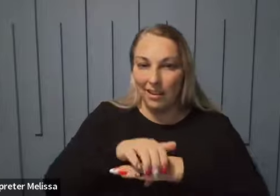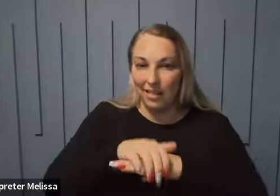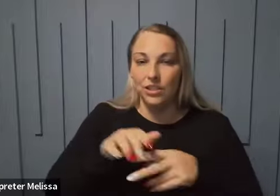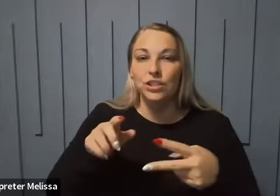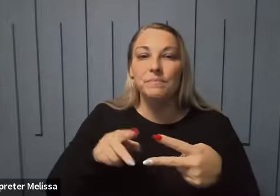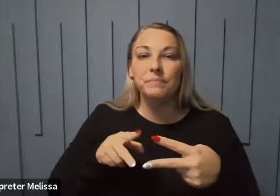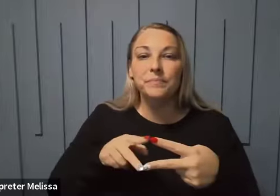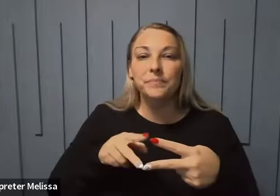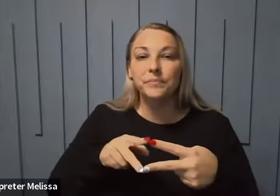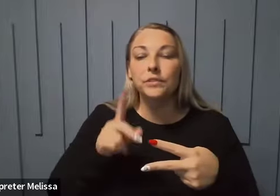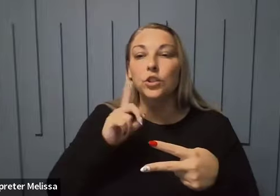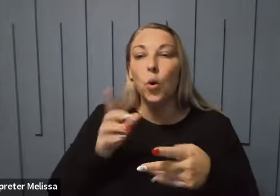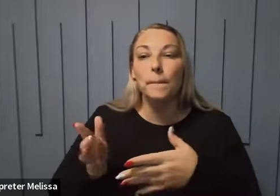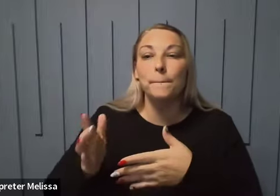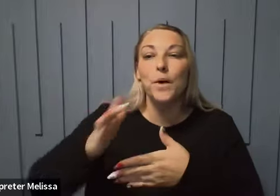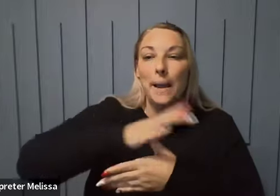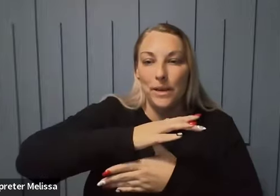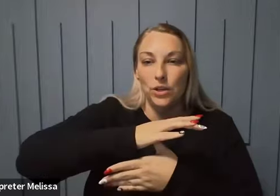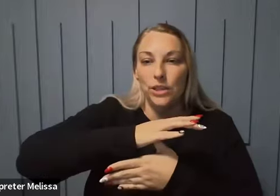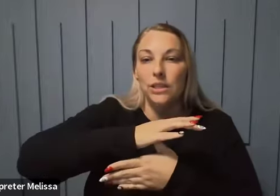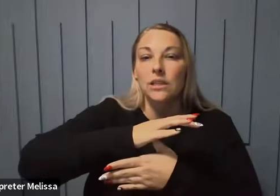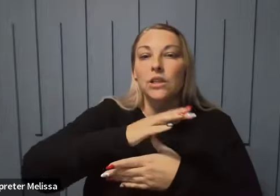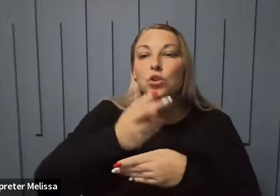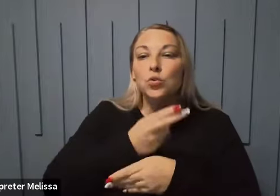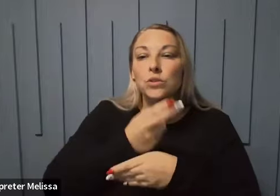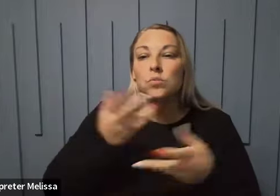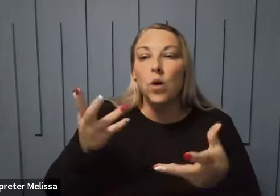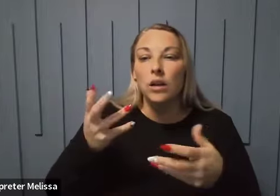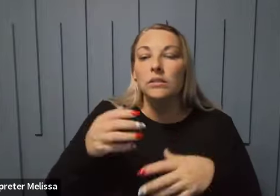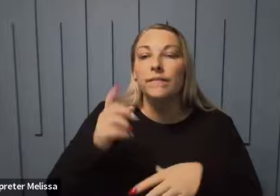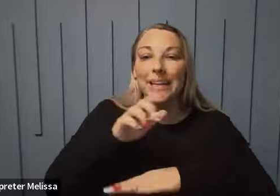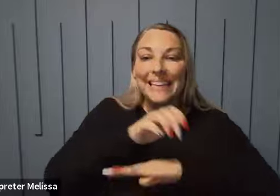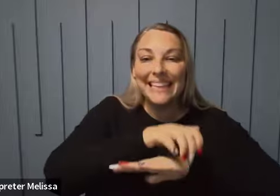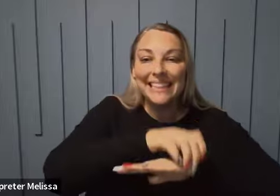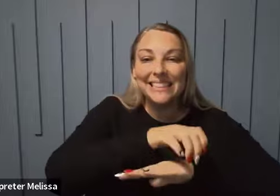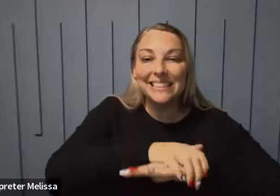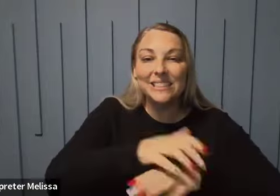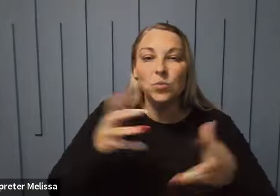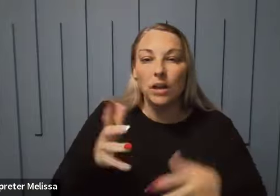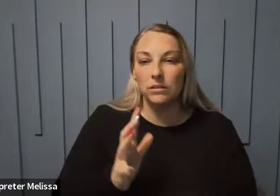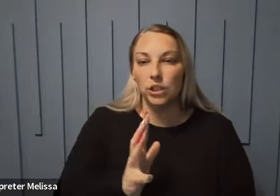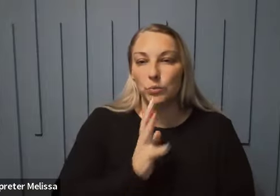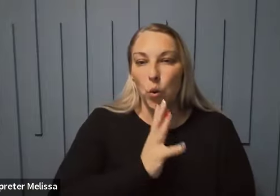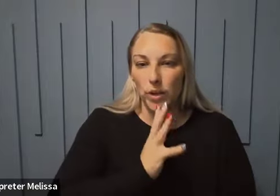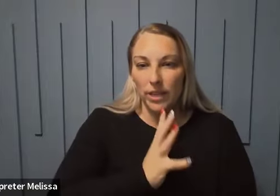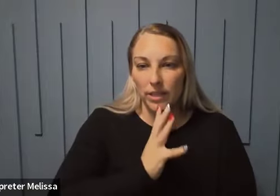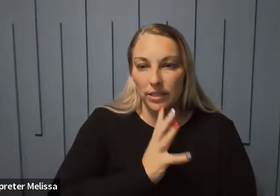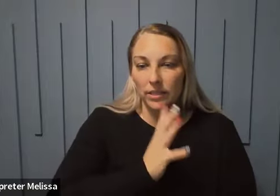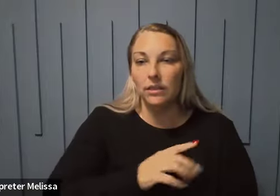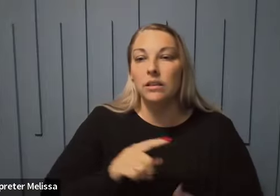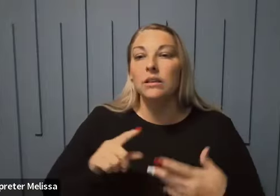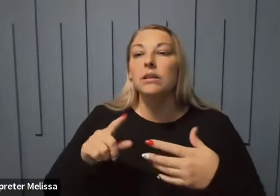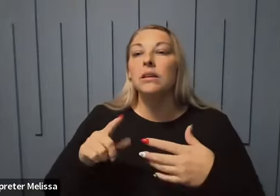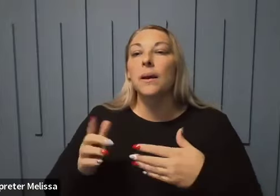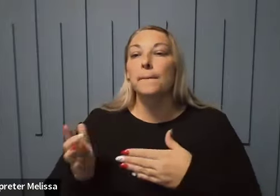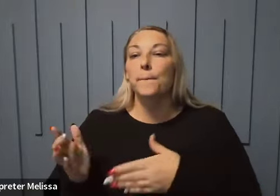for American Sign Language, for English is spoken. That is the primary form of English. American Sign Language, the primary